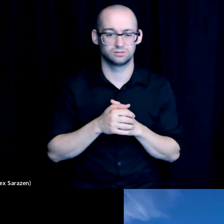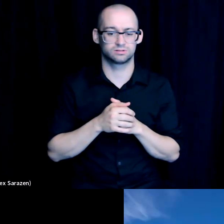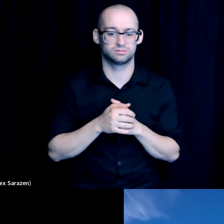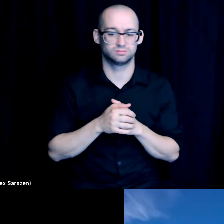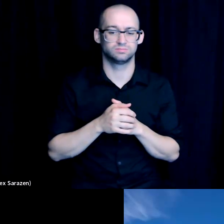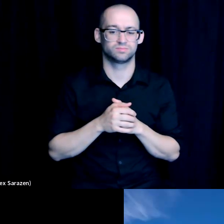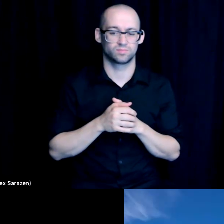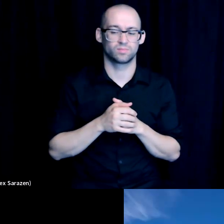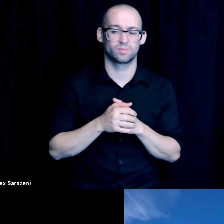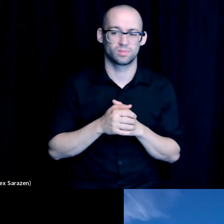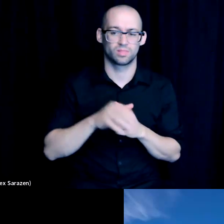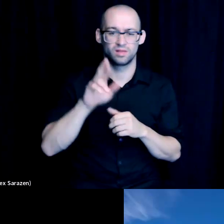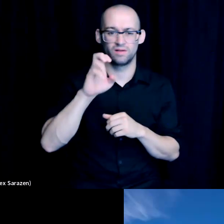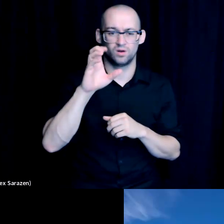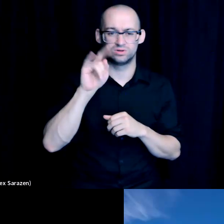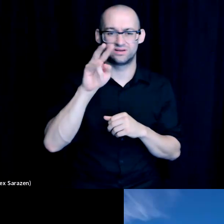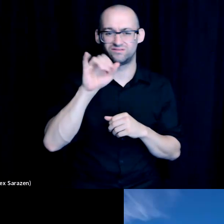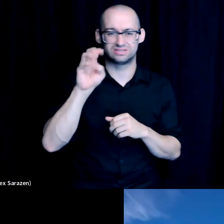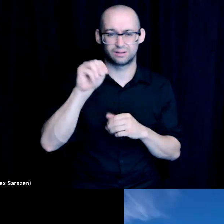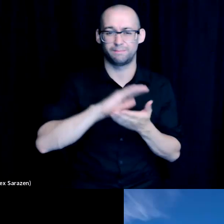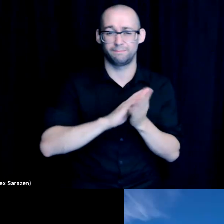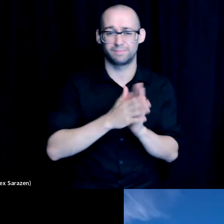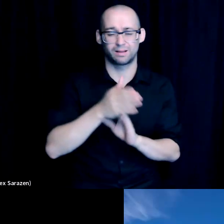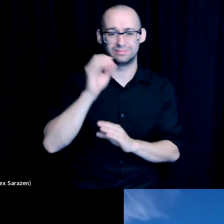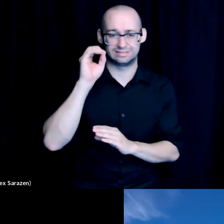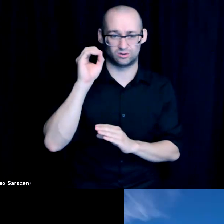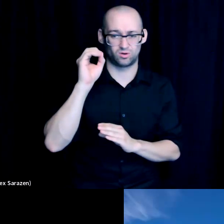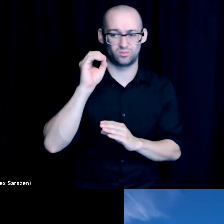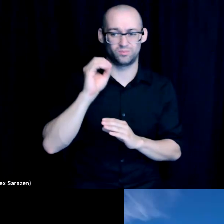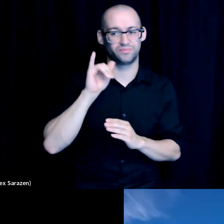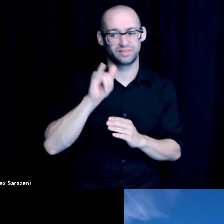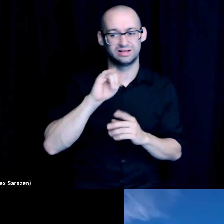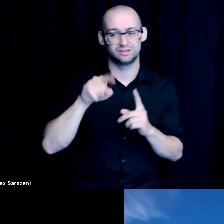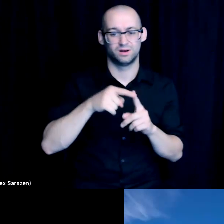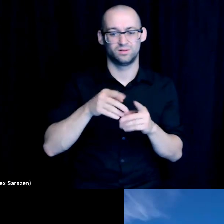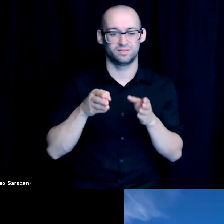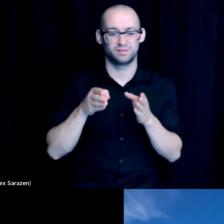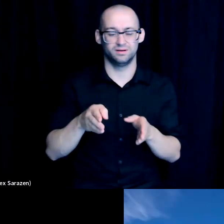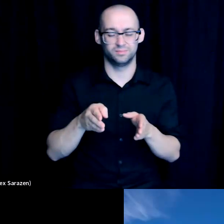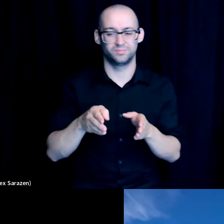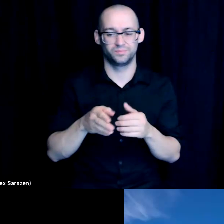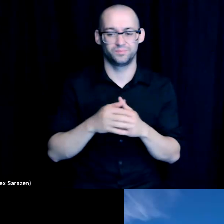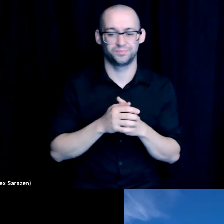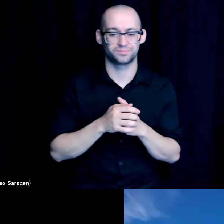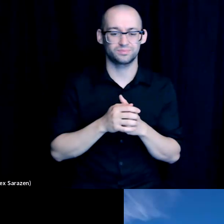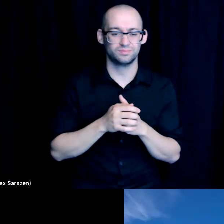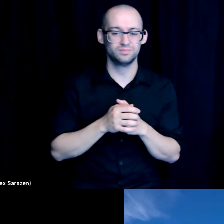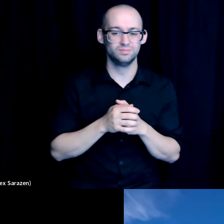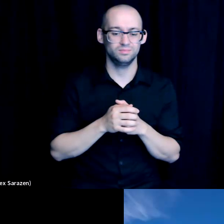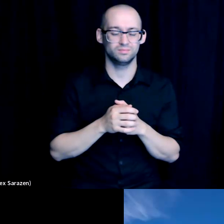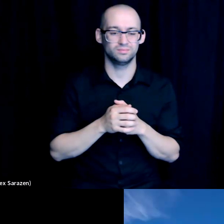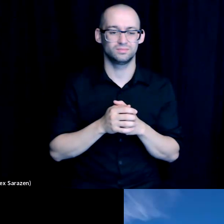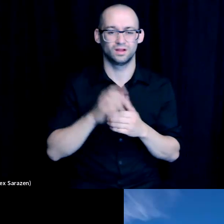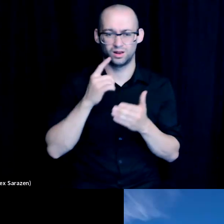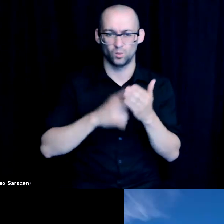So that's a little bit about, you know, the gap while incarcerated, after incarceration, and what